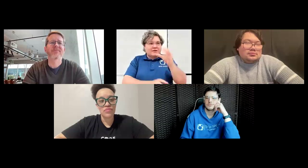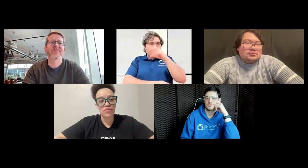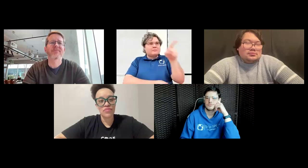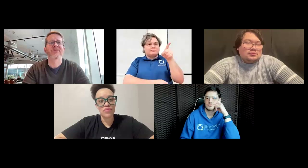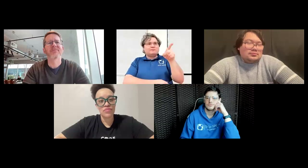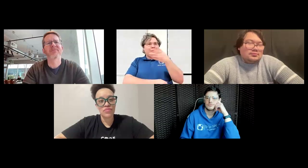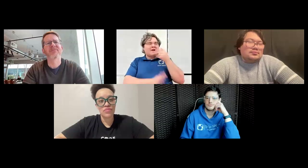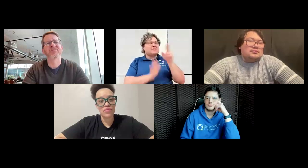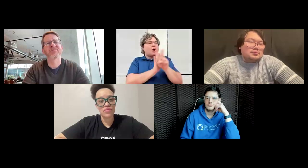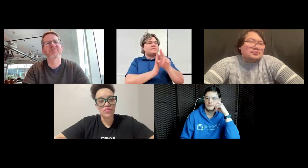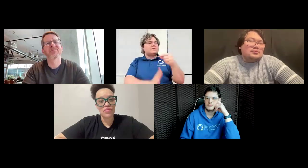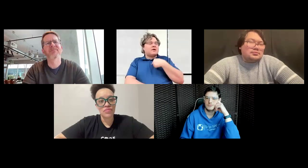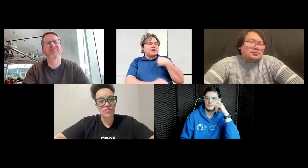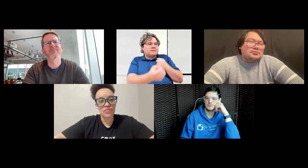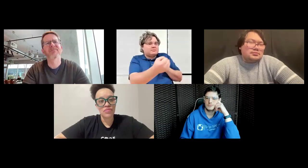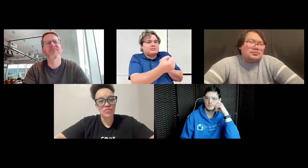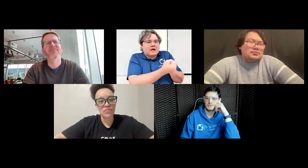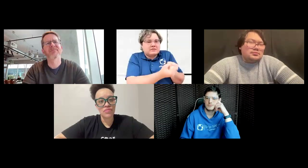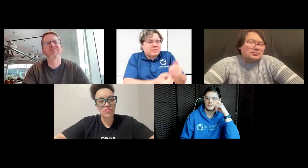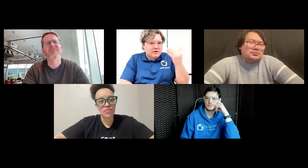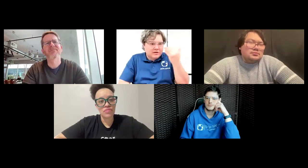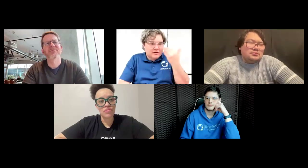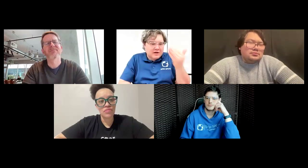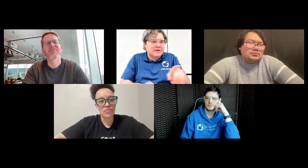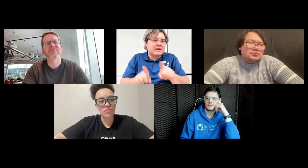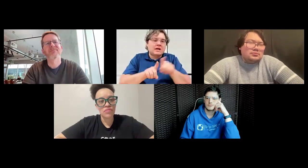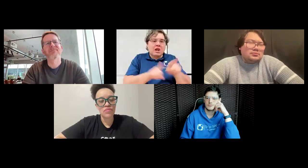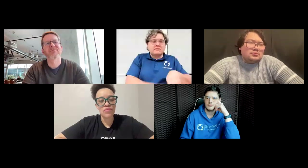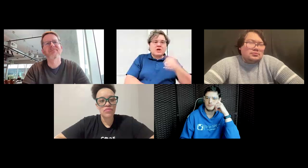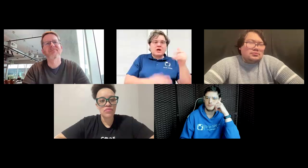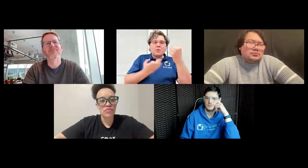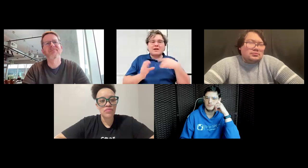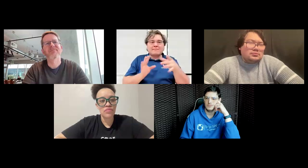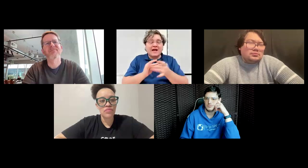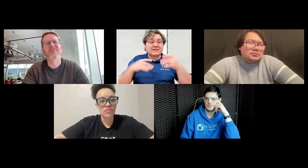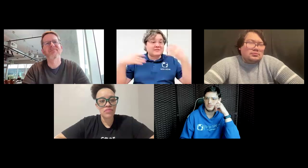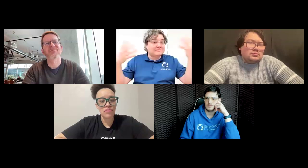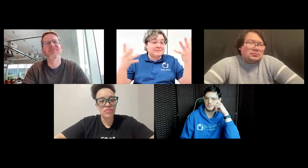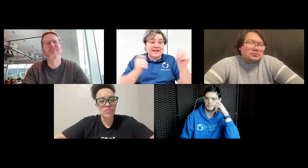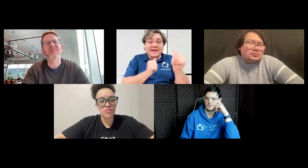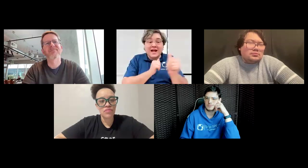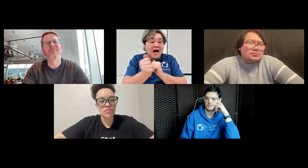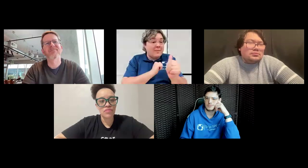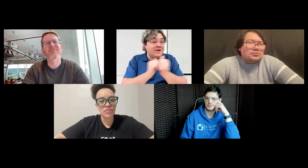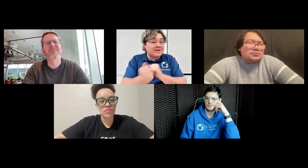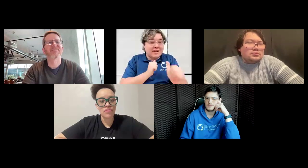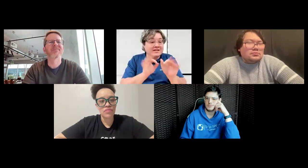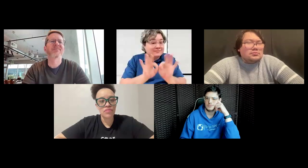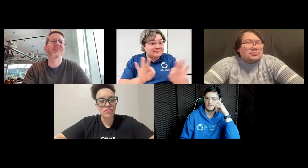other options out there for them. And I think that's important to me to support that as well, allowing them to know that they have those options.